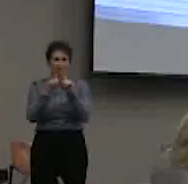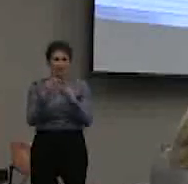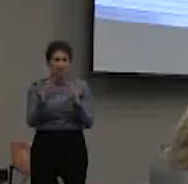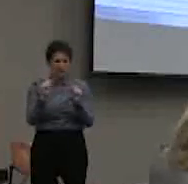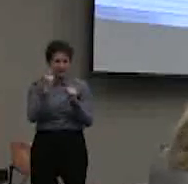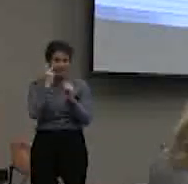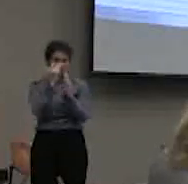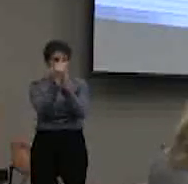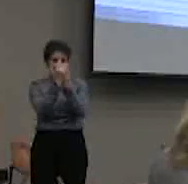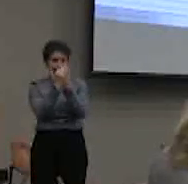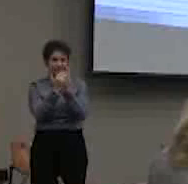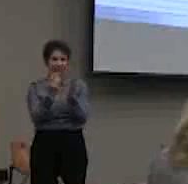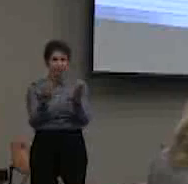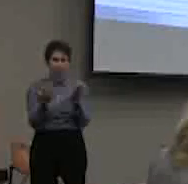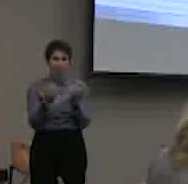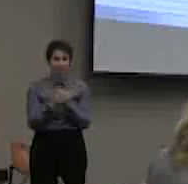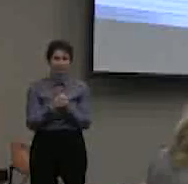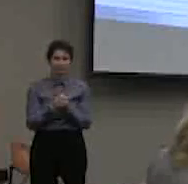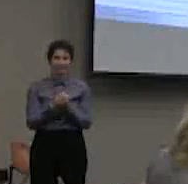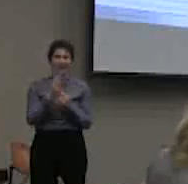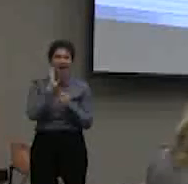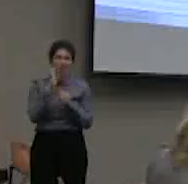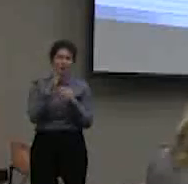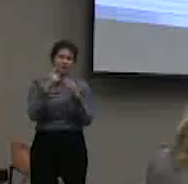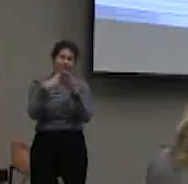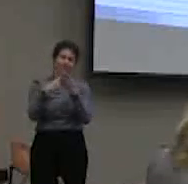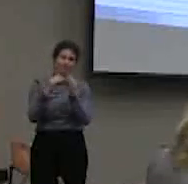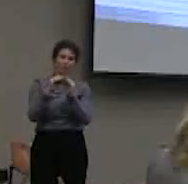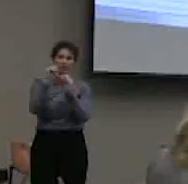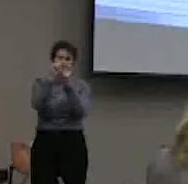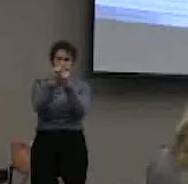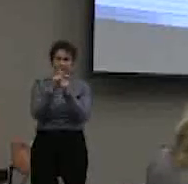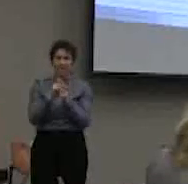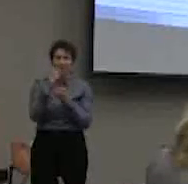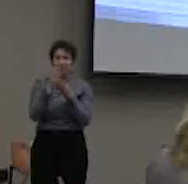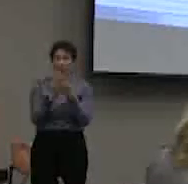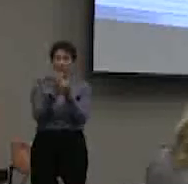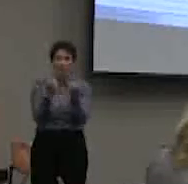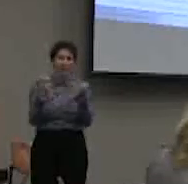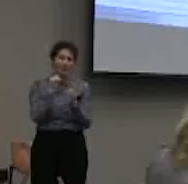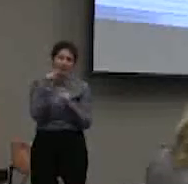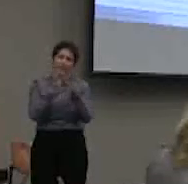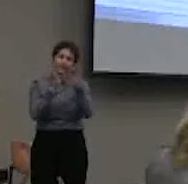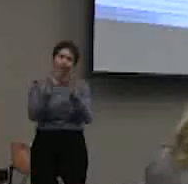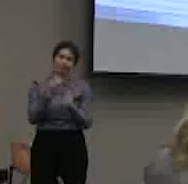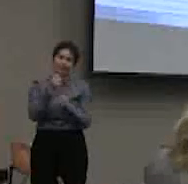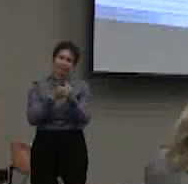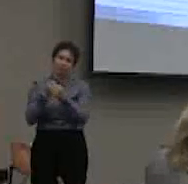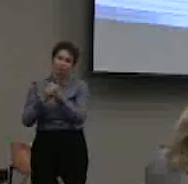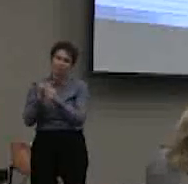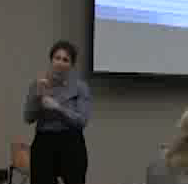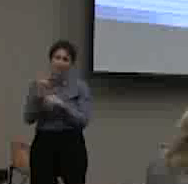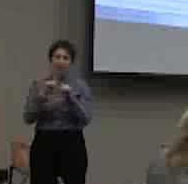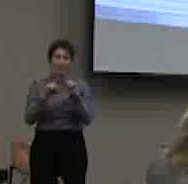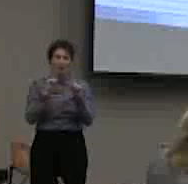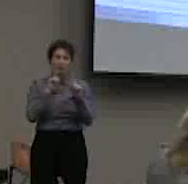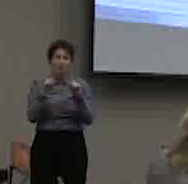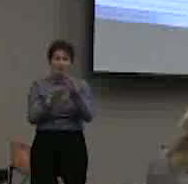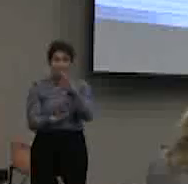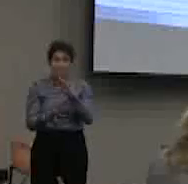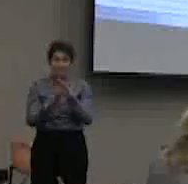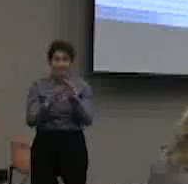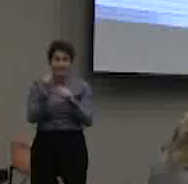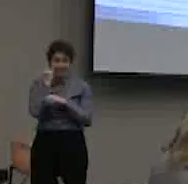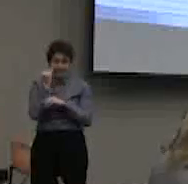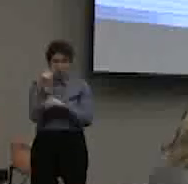those listed here, and we'll talk about them in much greater detail as part of the panel, so I'm not going to walk through each of them. But the basic premise being,